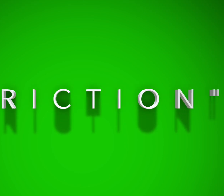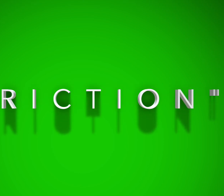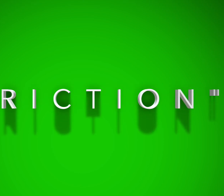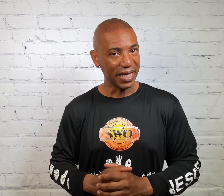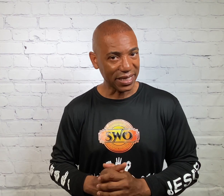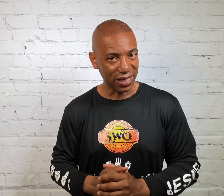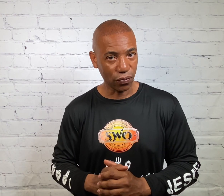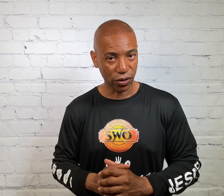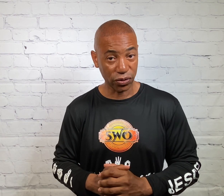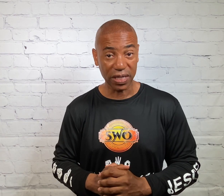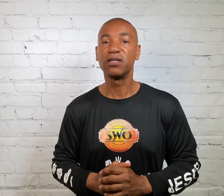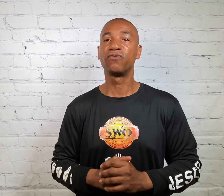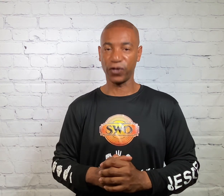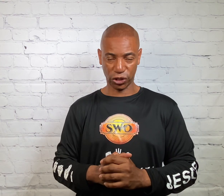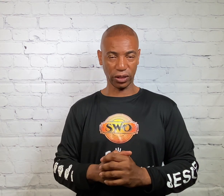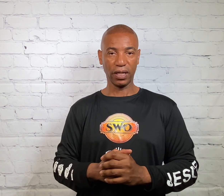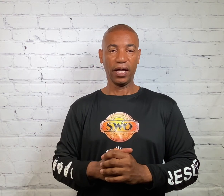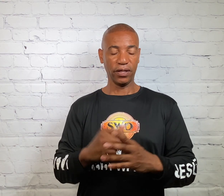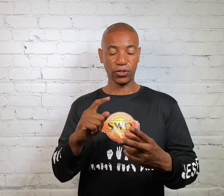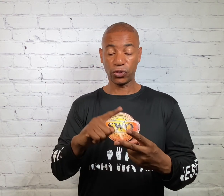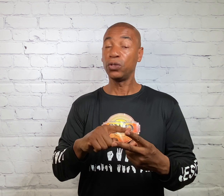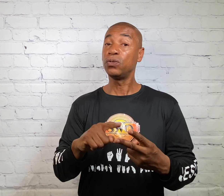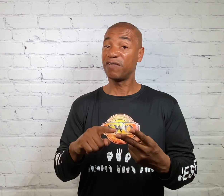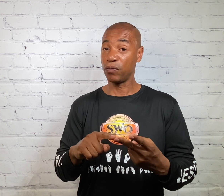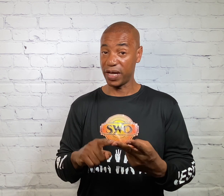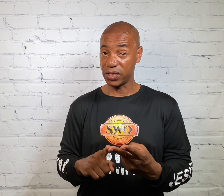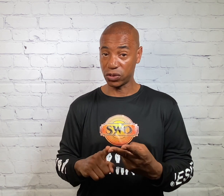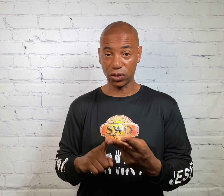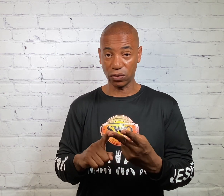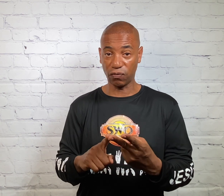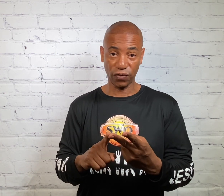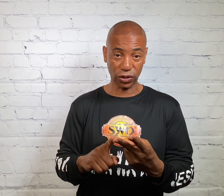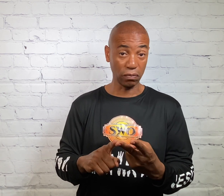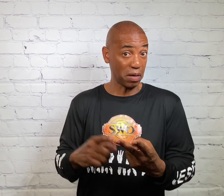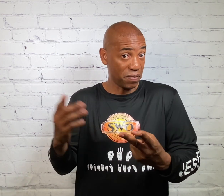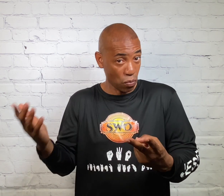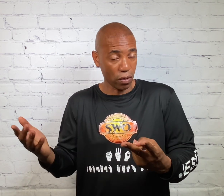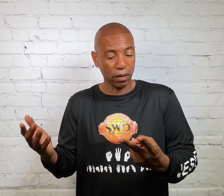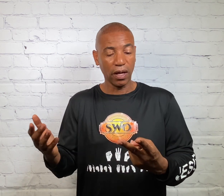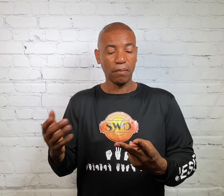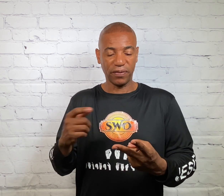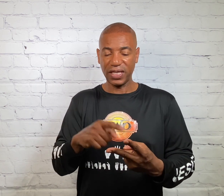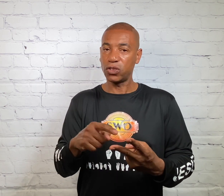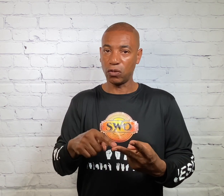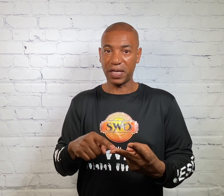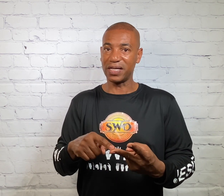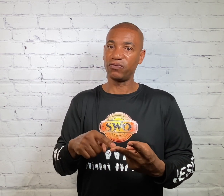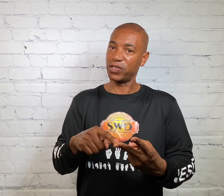The next sign we're going to do is friction. There are two different ways to do friction, maybe more, but these two because friction can